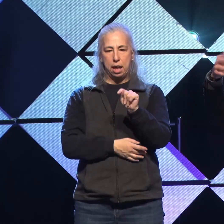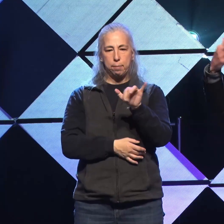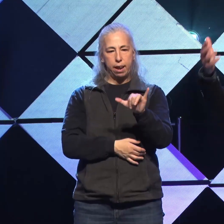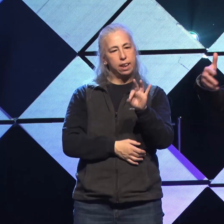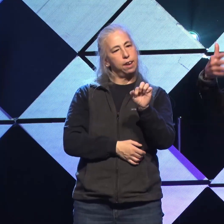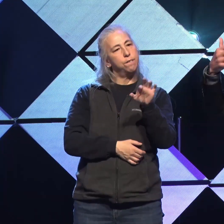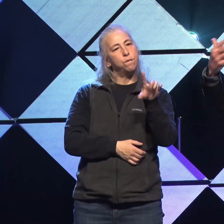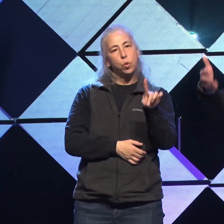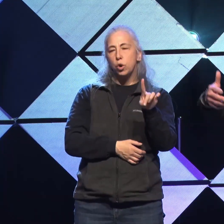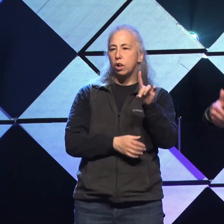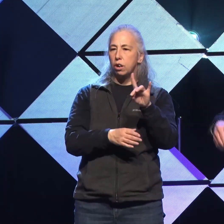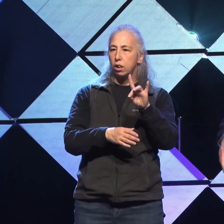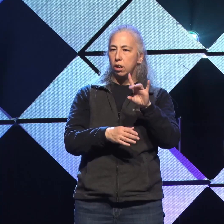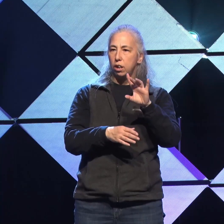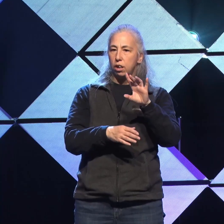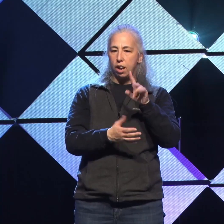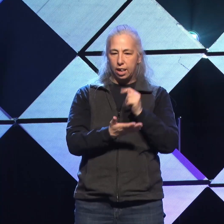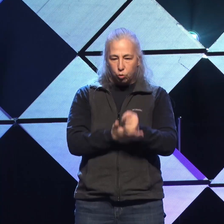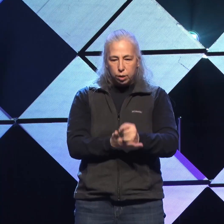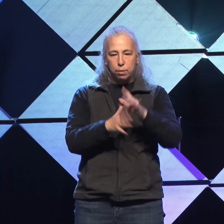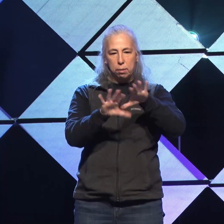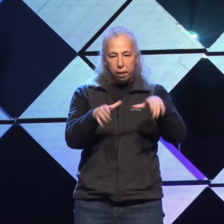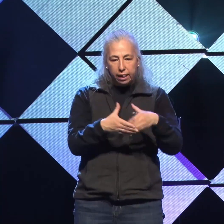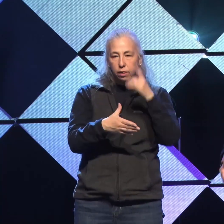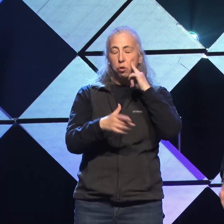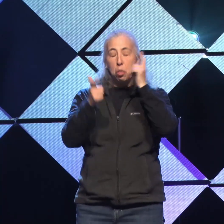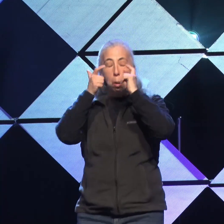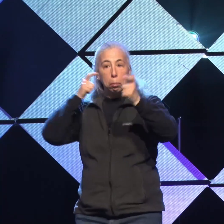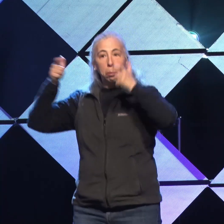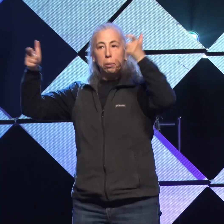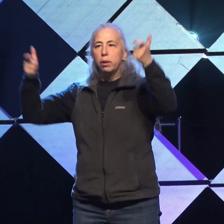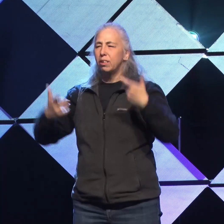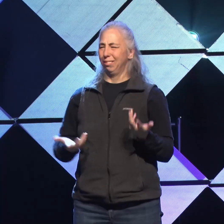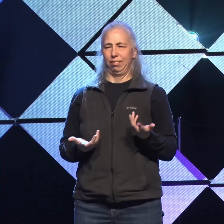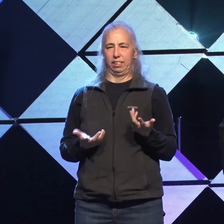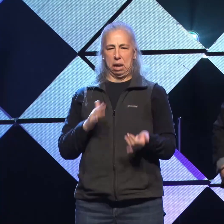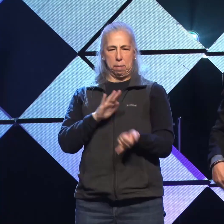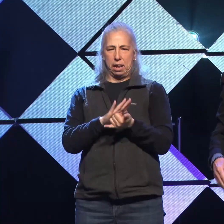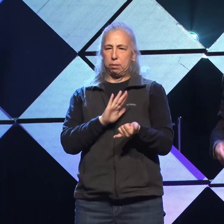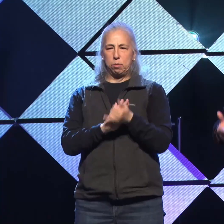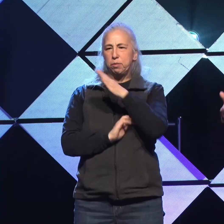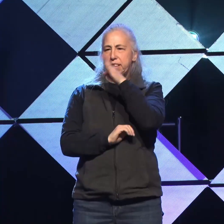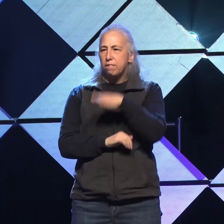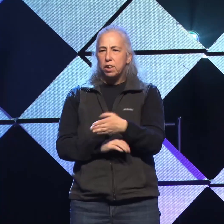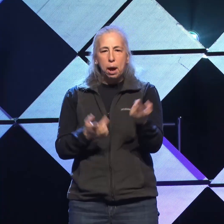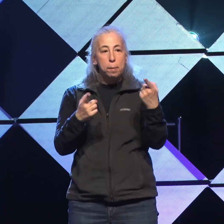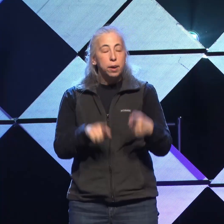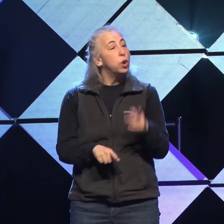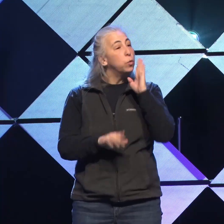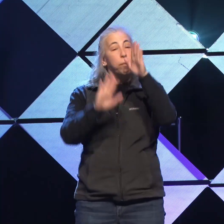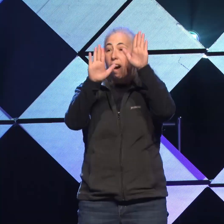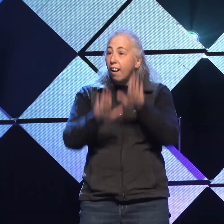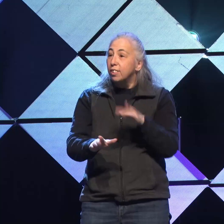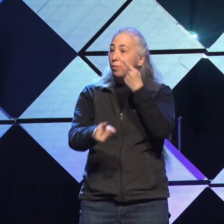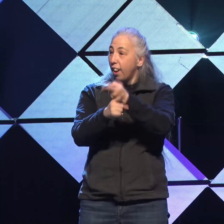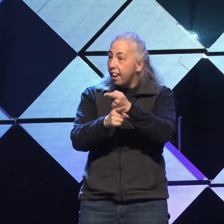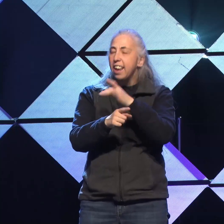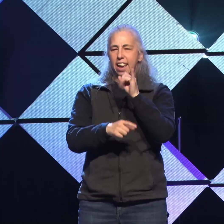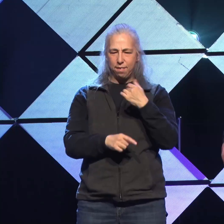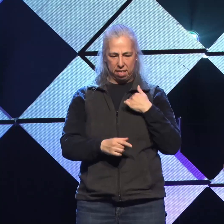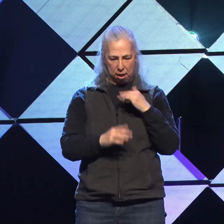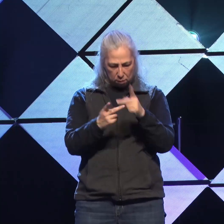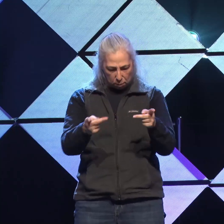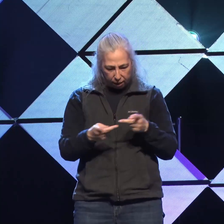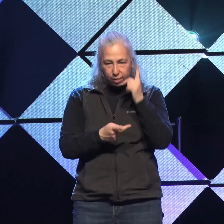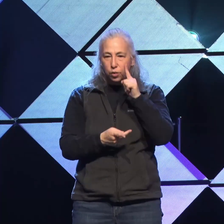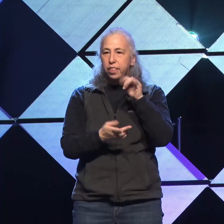the unbearably arrogant. I mean, wouldn't that be good? Wouldn't that be great? If there was a